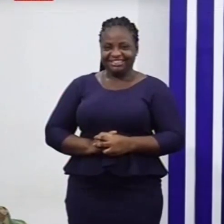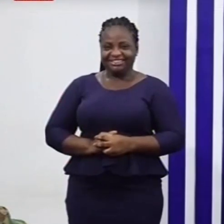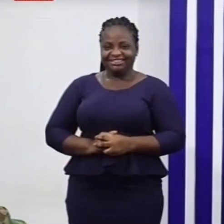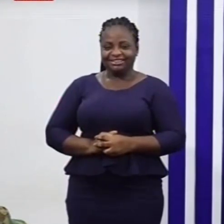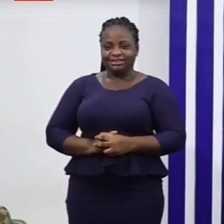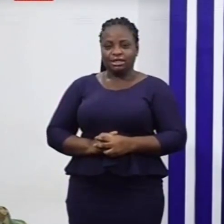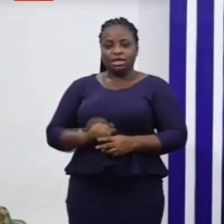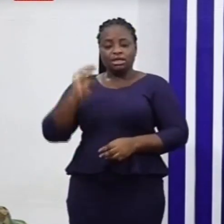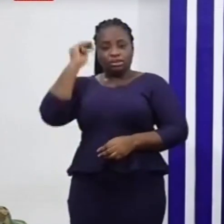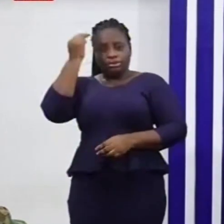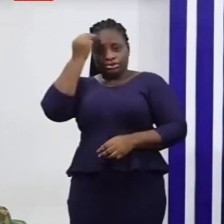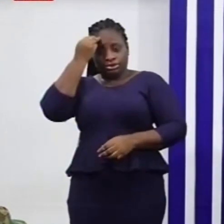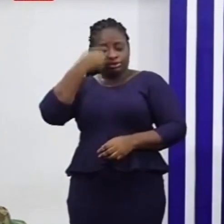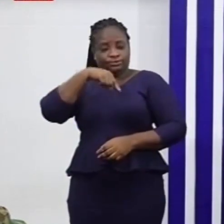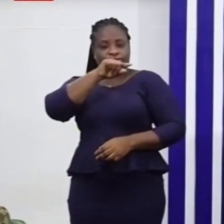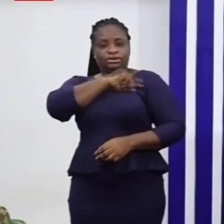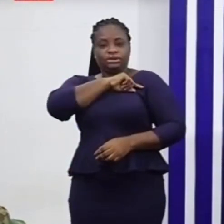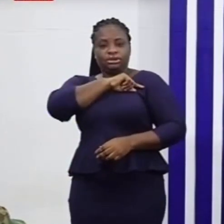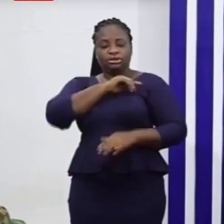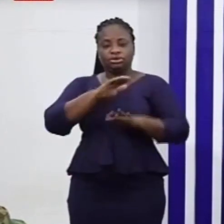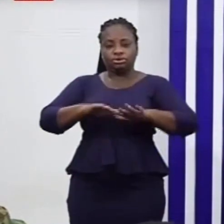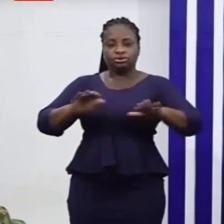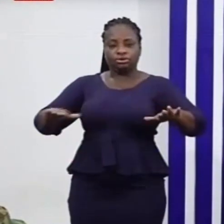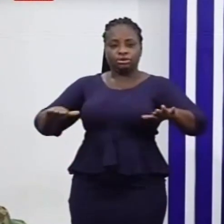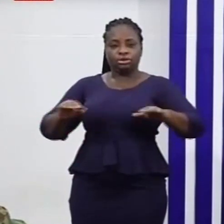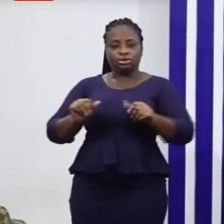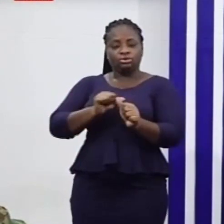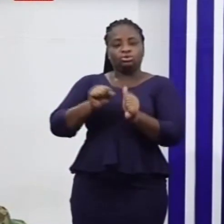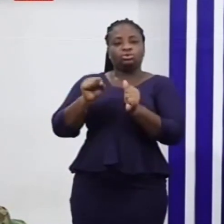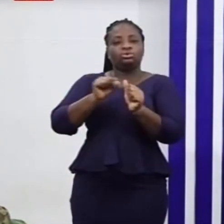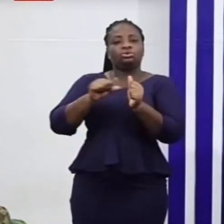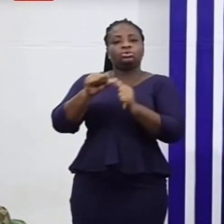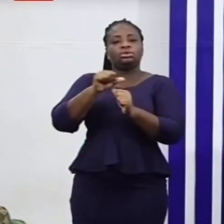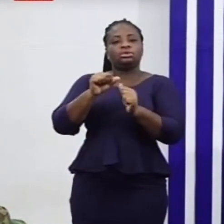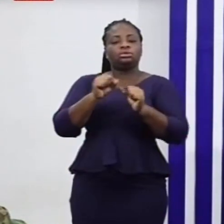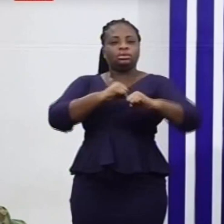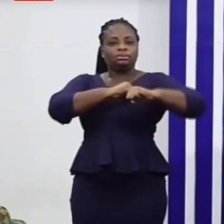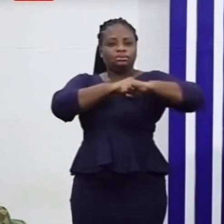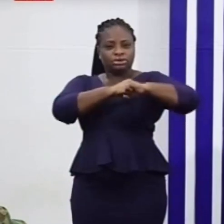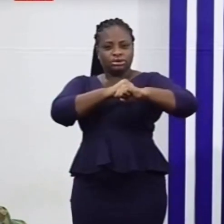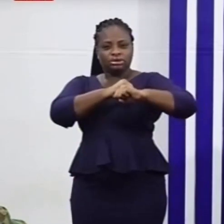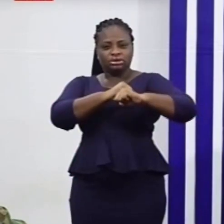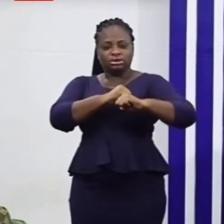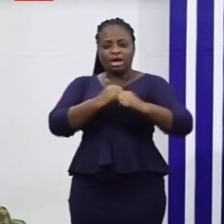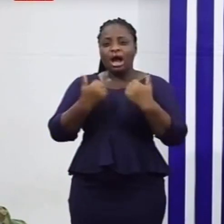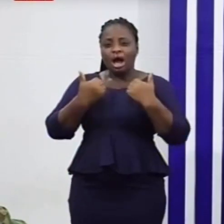The Ministry of Gender, Children and Social Protection has come out with